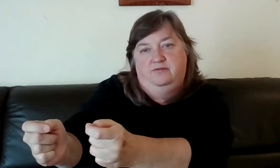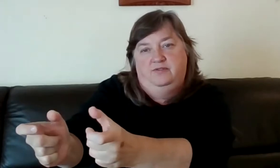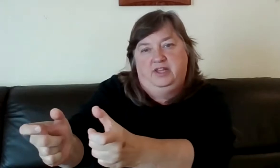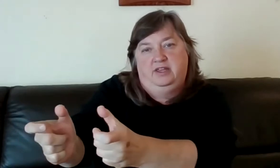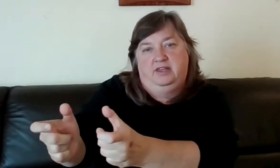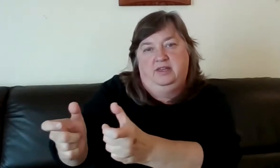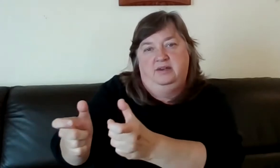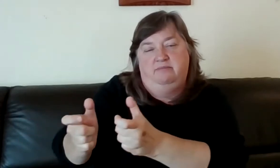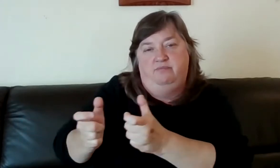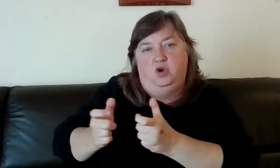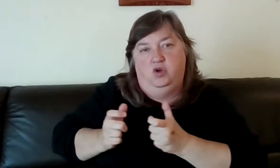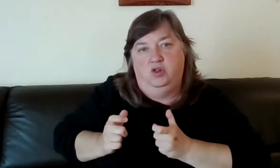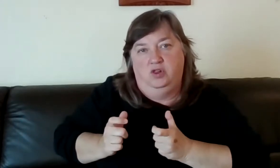Flick and pull.